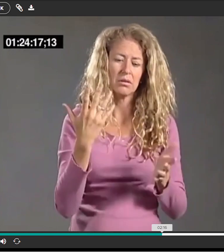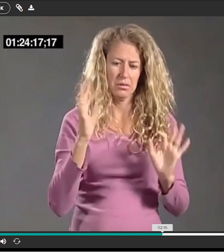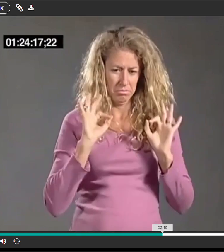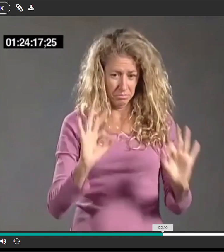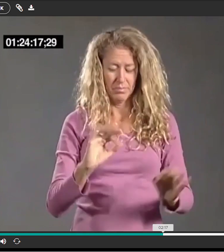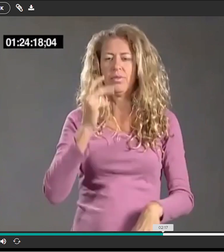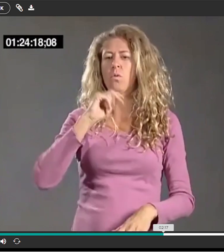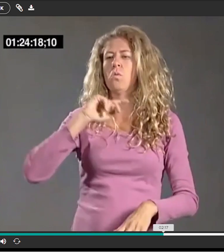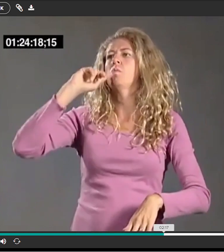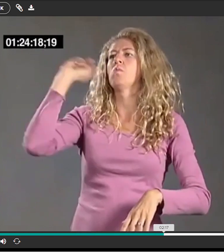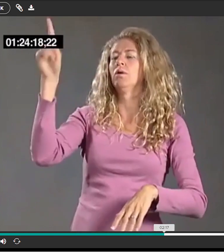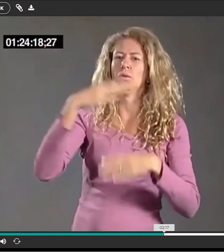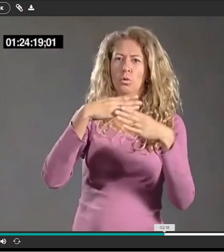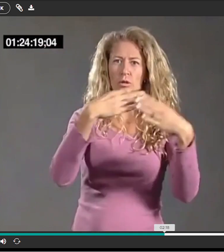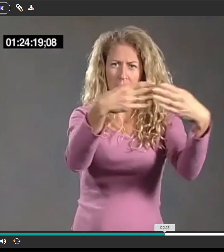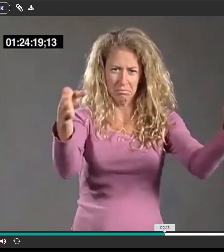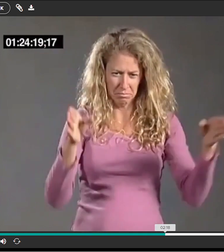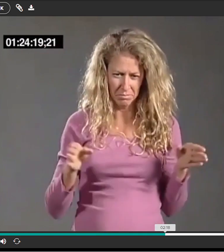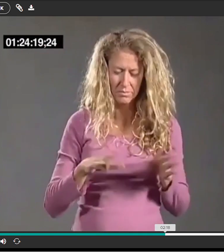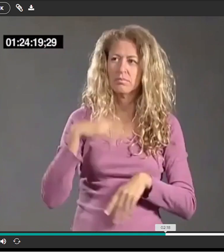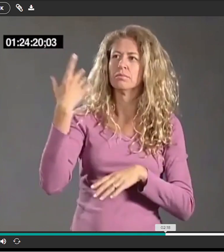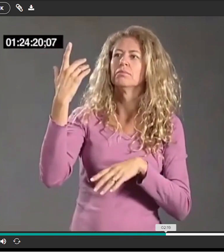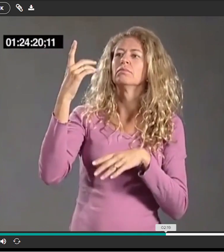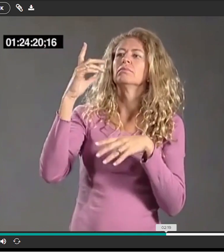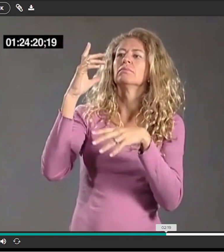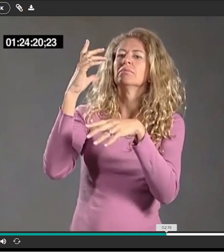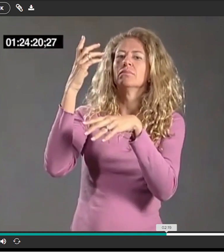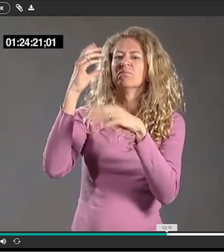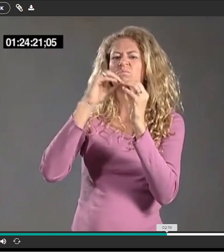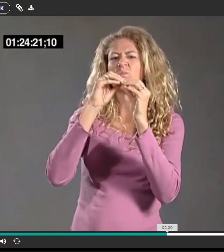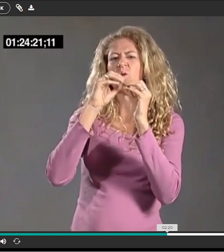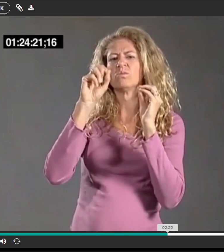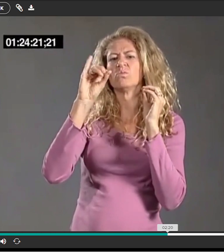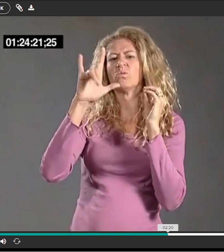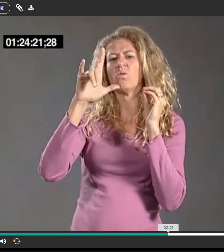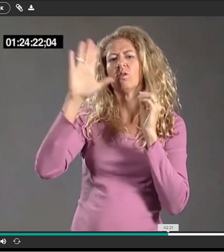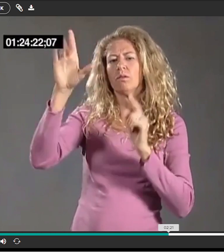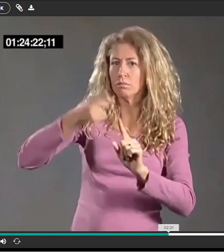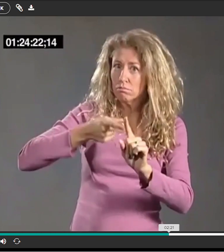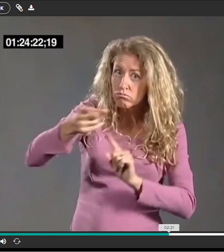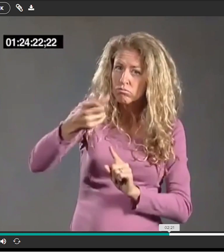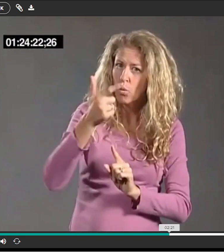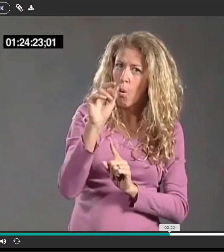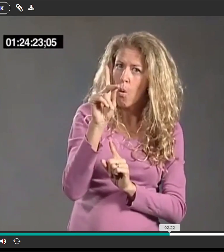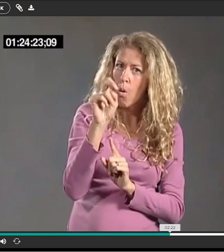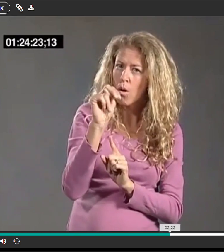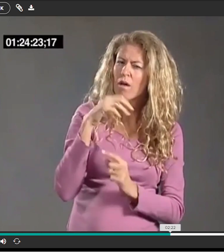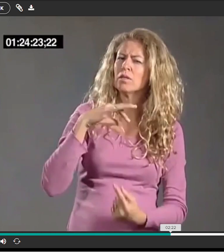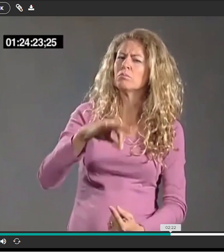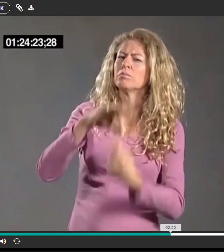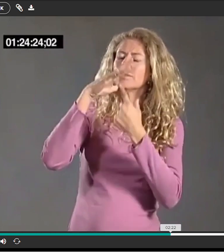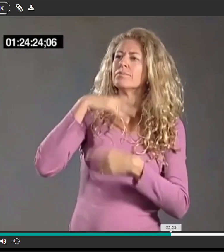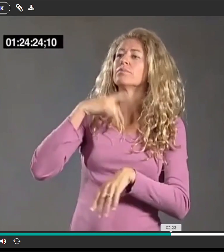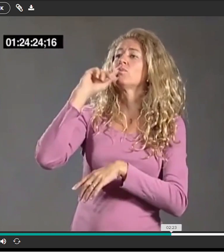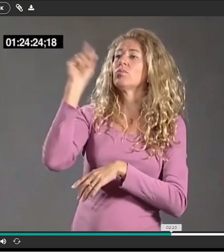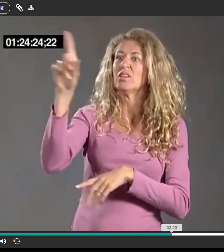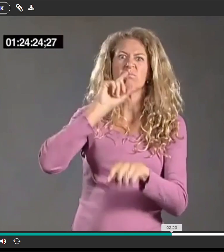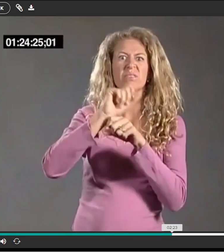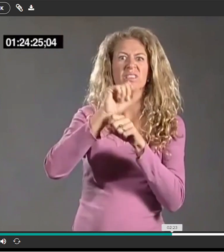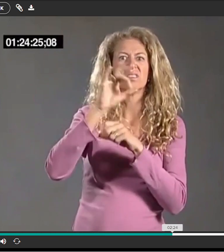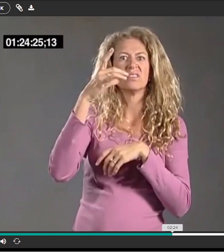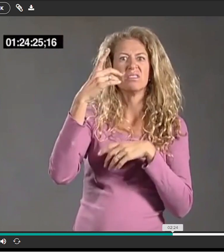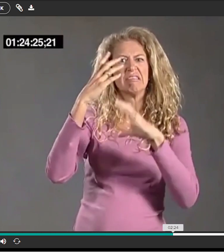there. And then when that was finally done, I had to order even more soil, this sort of